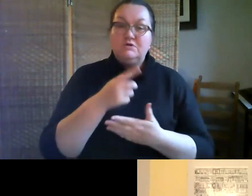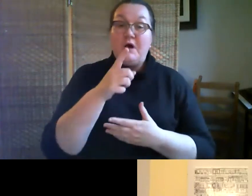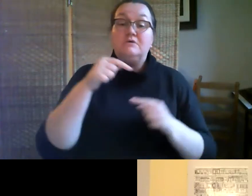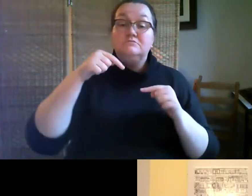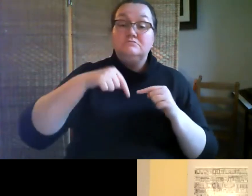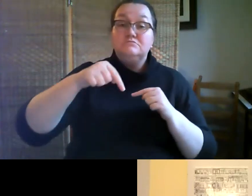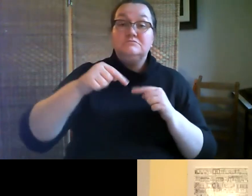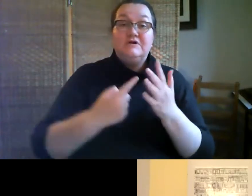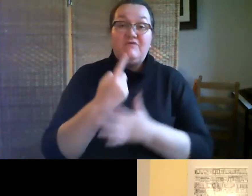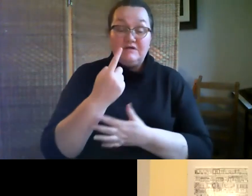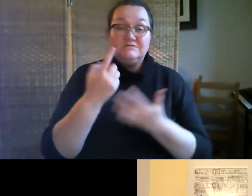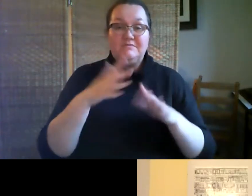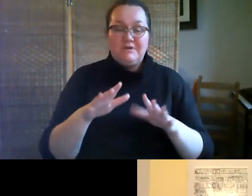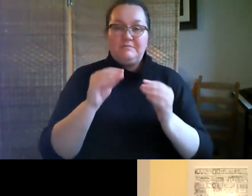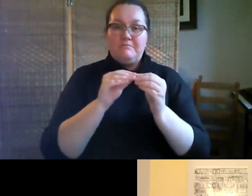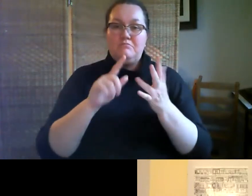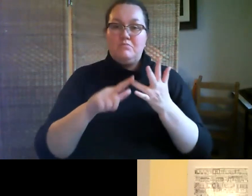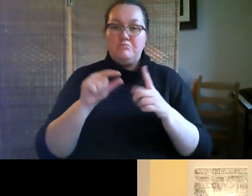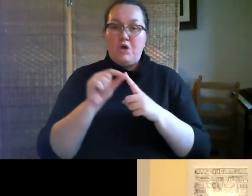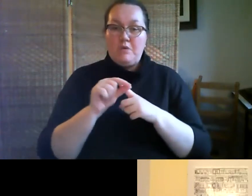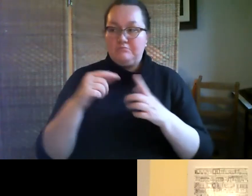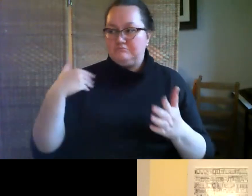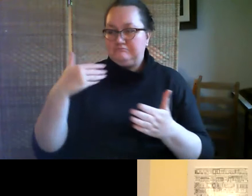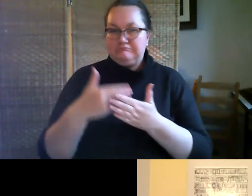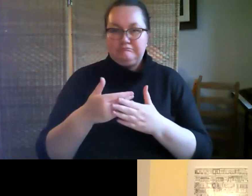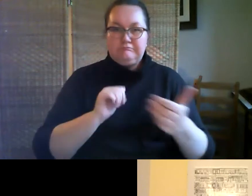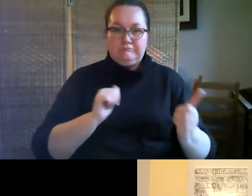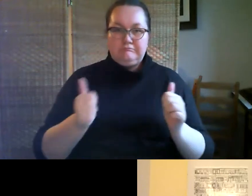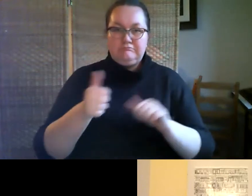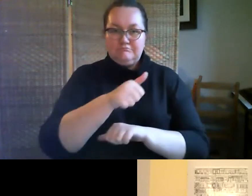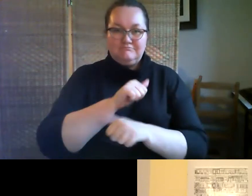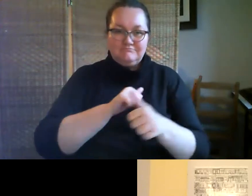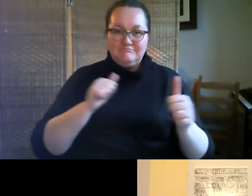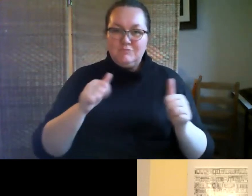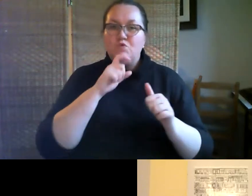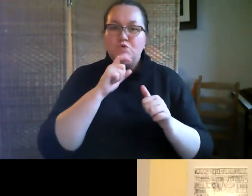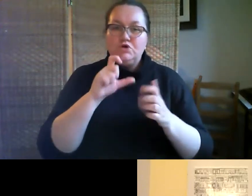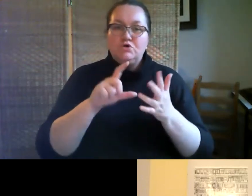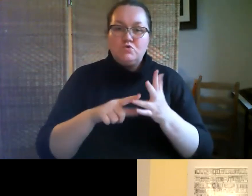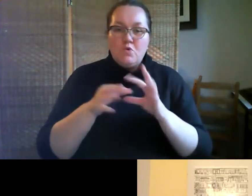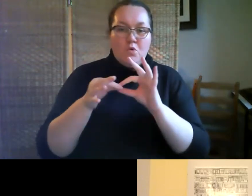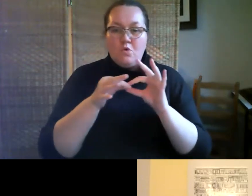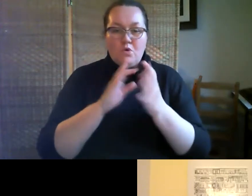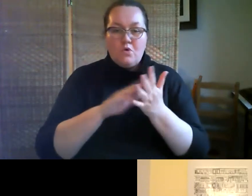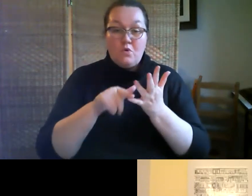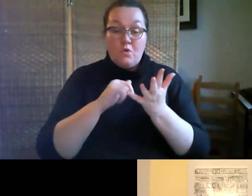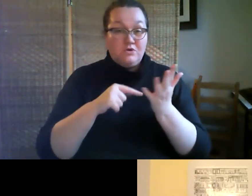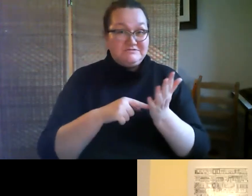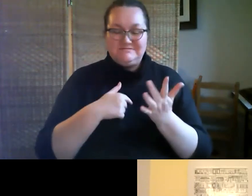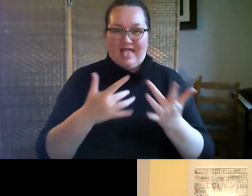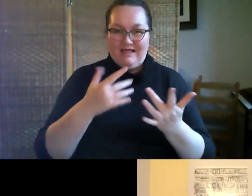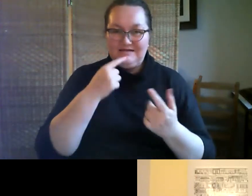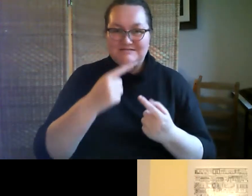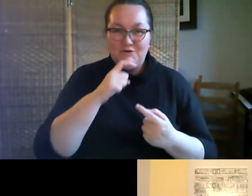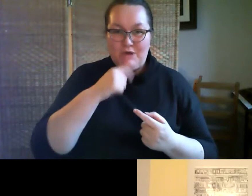Paradise, have been sort of taking it in turns, I guess, to co-host this event with me. I haven't even said who I am. I'm Andy. I'm